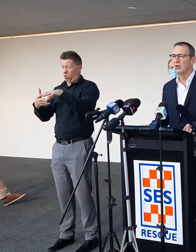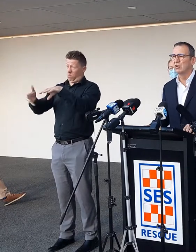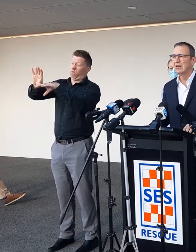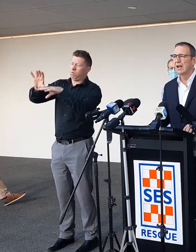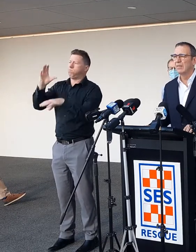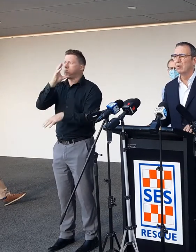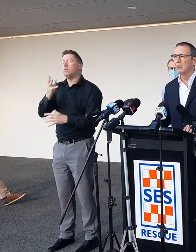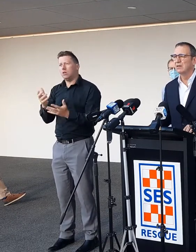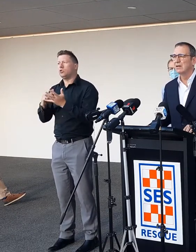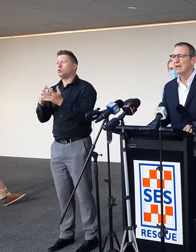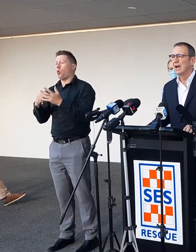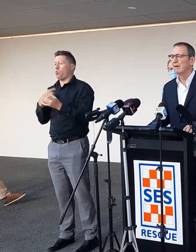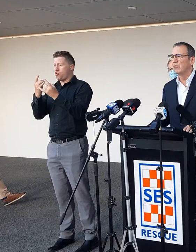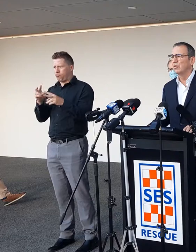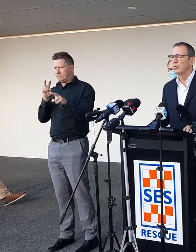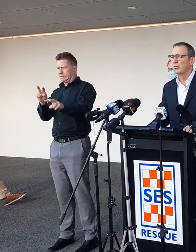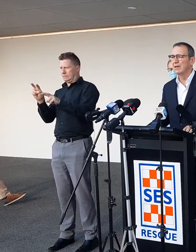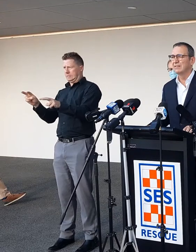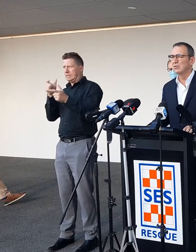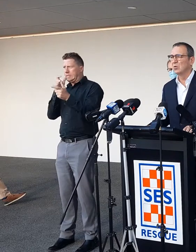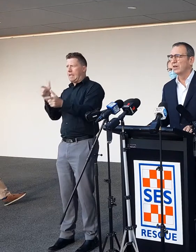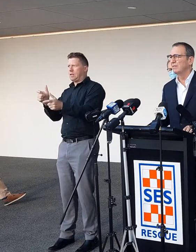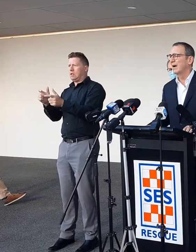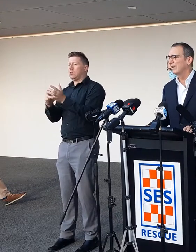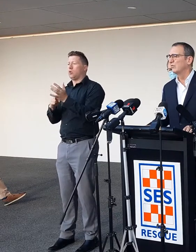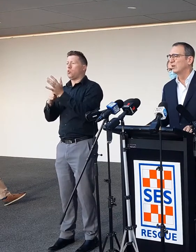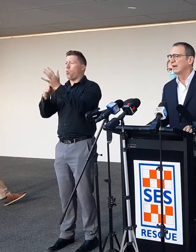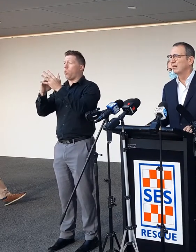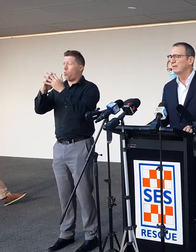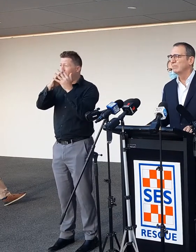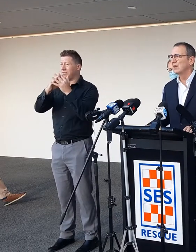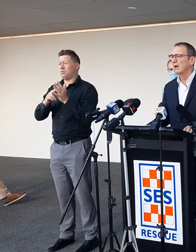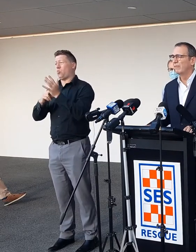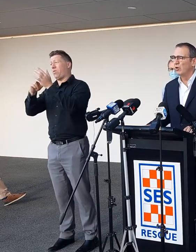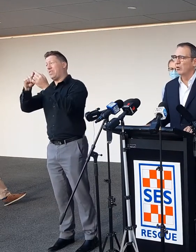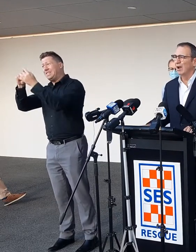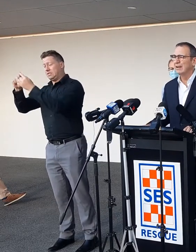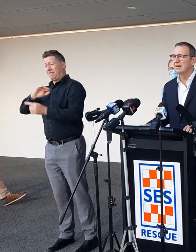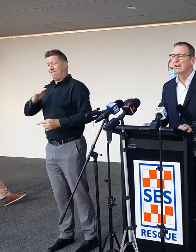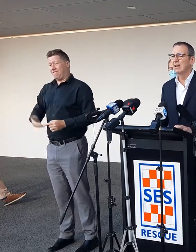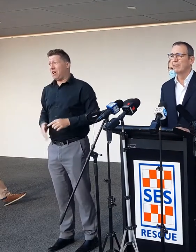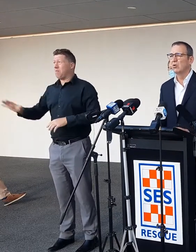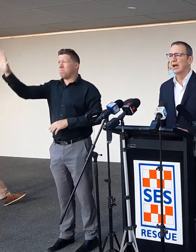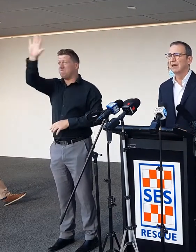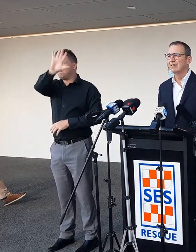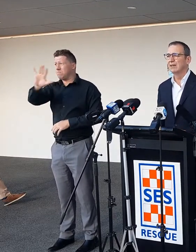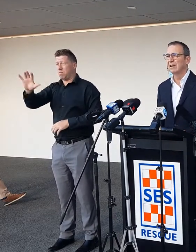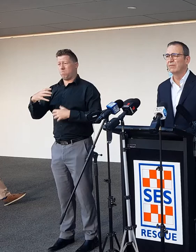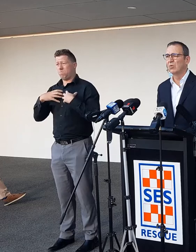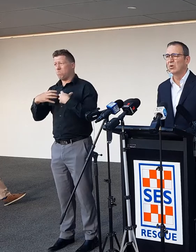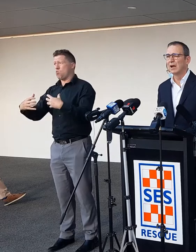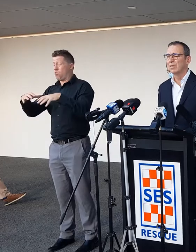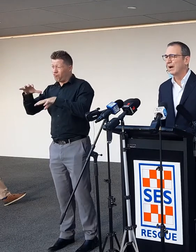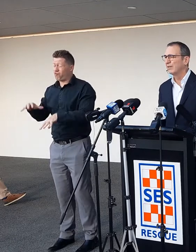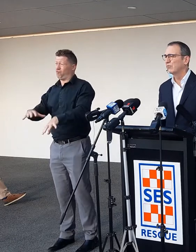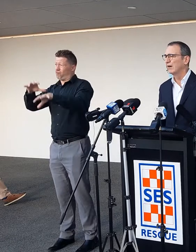flood watch at the moment for the northwest and the northeast pastoral area. Further rain forecast